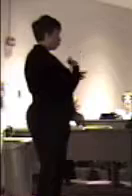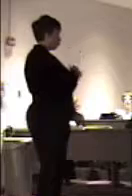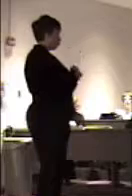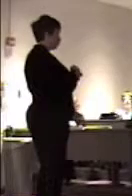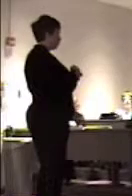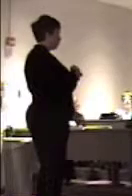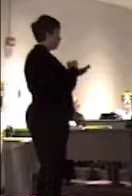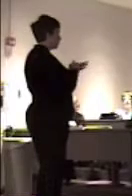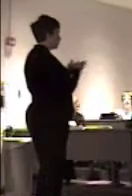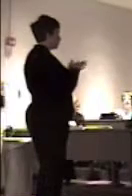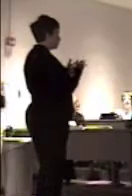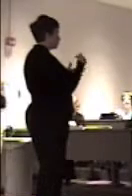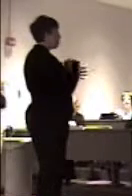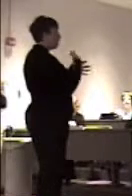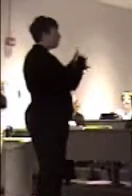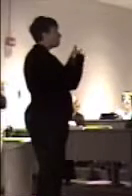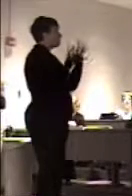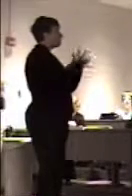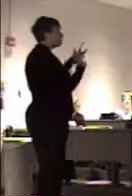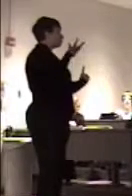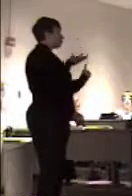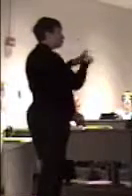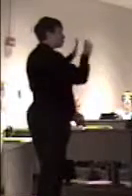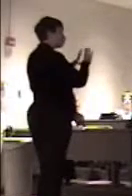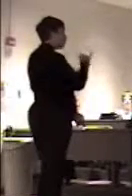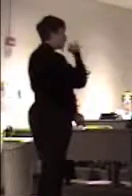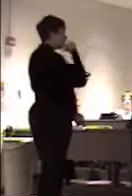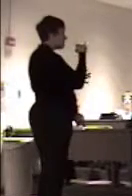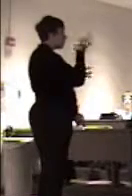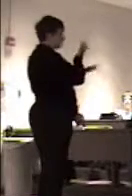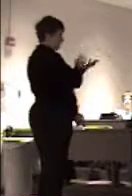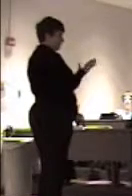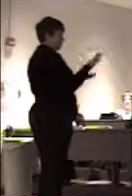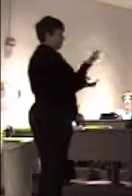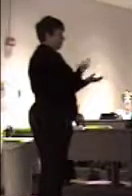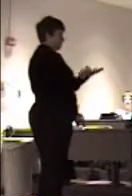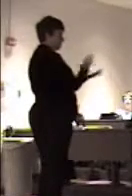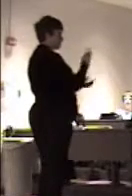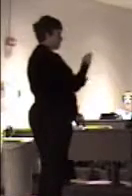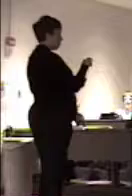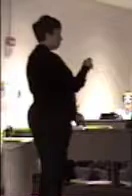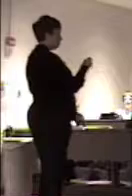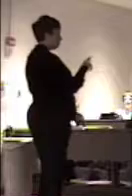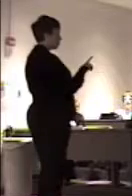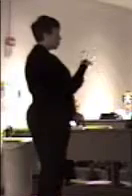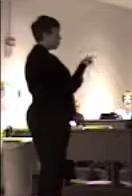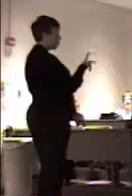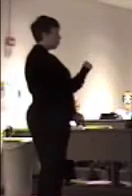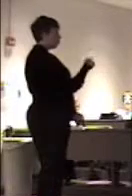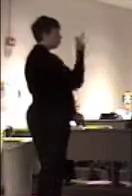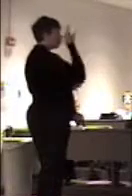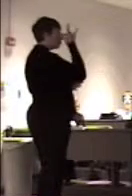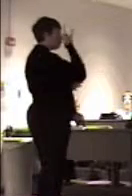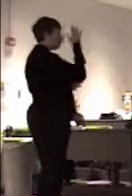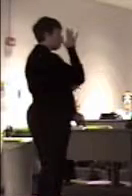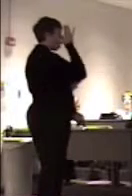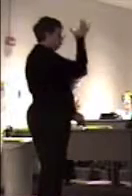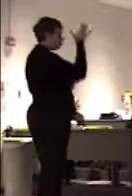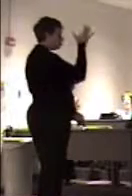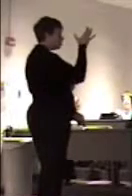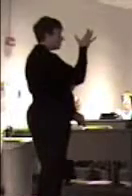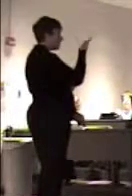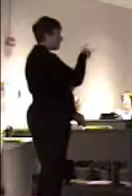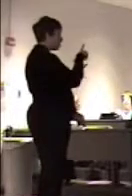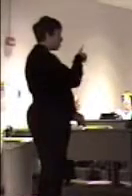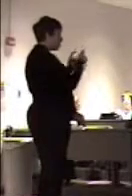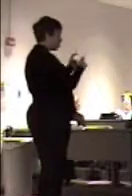me. So Americans came up with this great idea. Let's mix martial arts. What an ingenious concept. Japanese are just too stupid